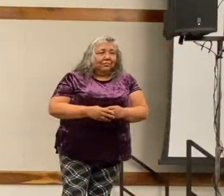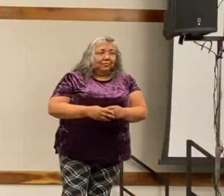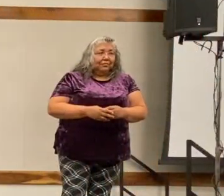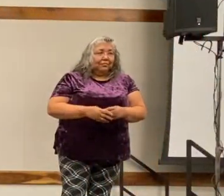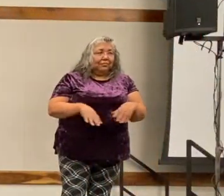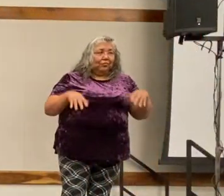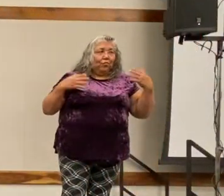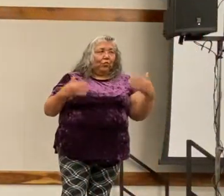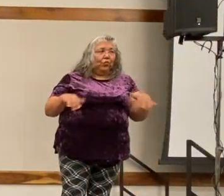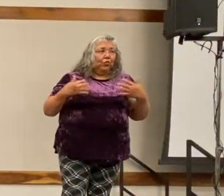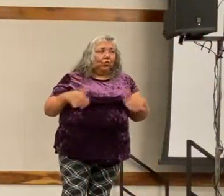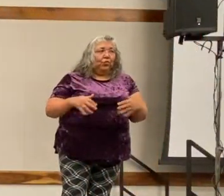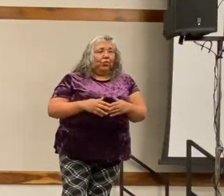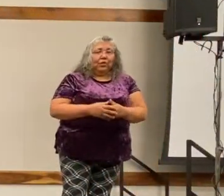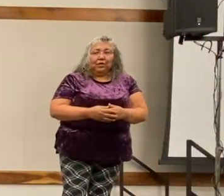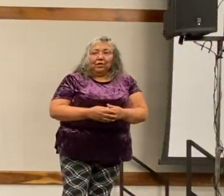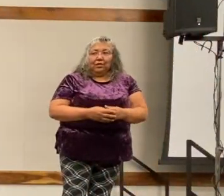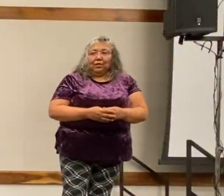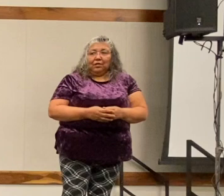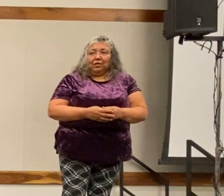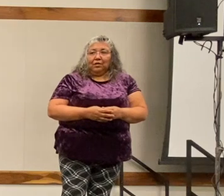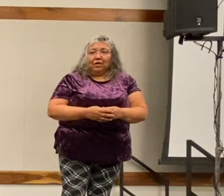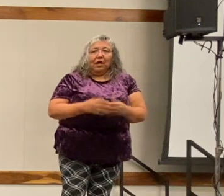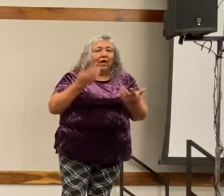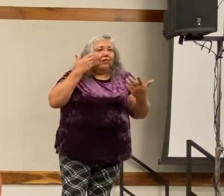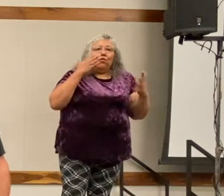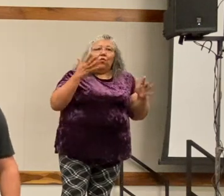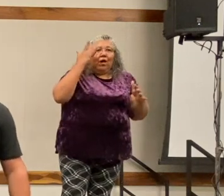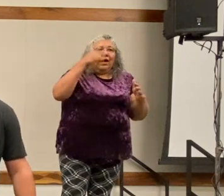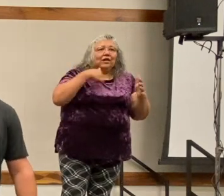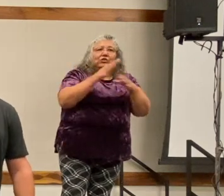Whew. I don't even know why I shared that with you.